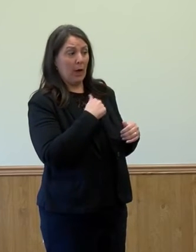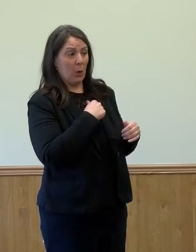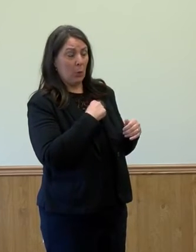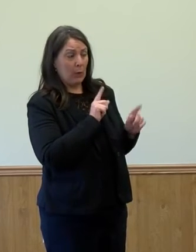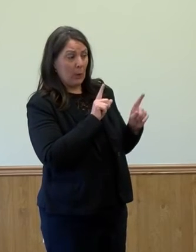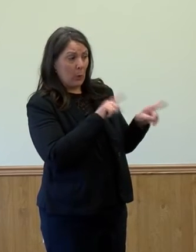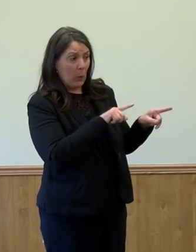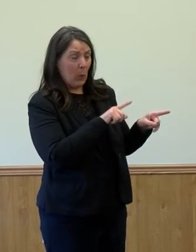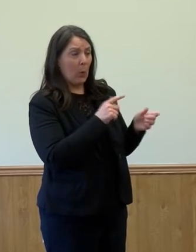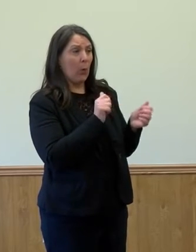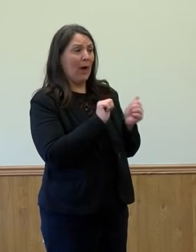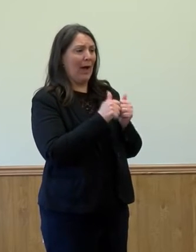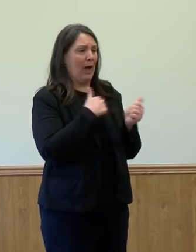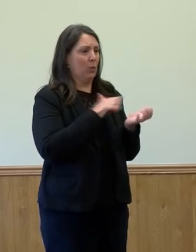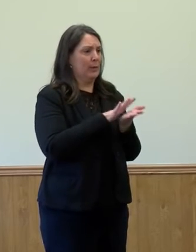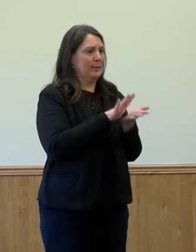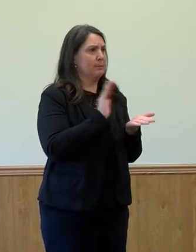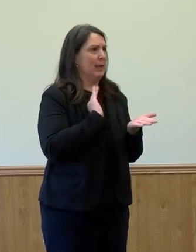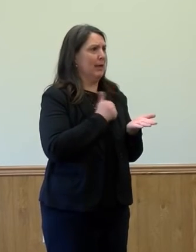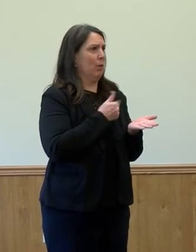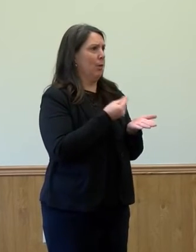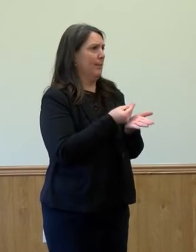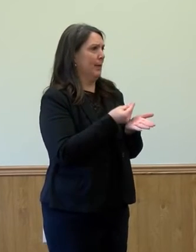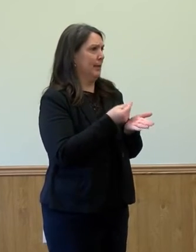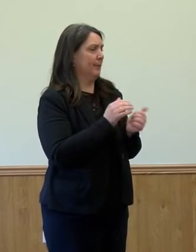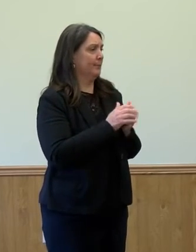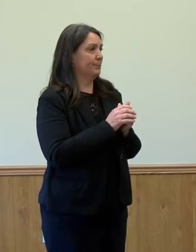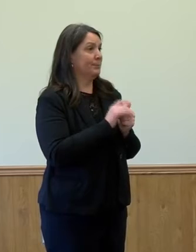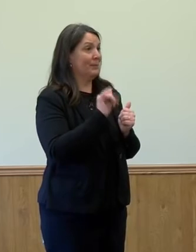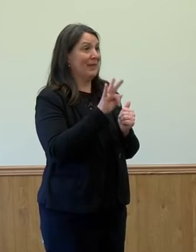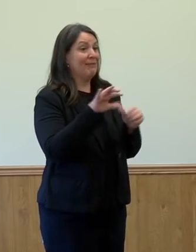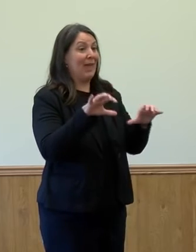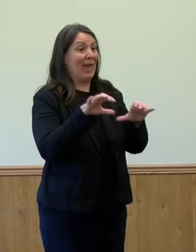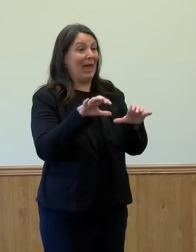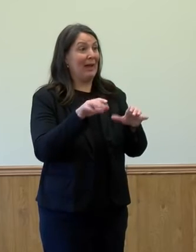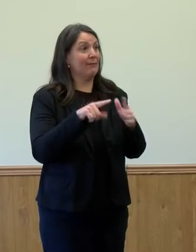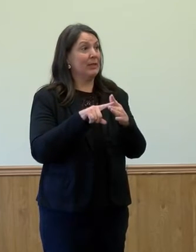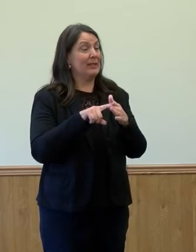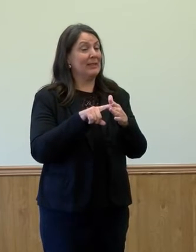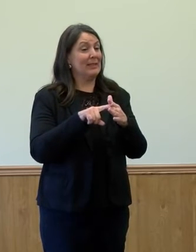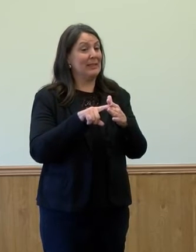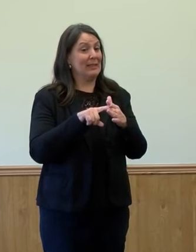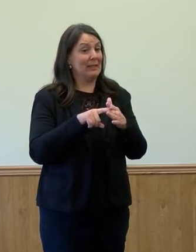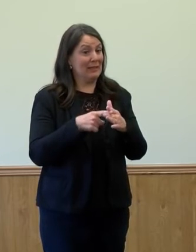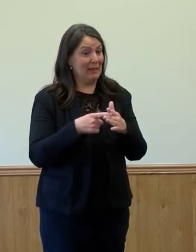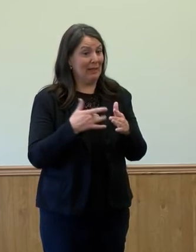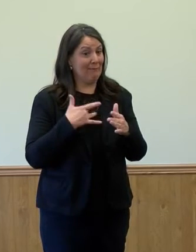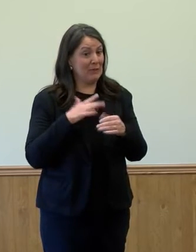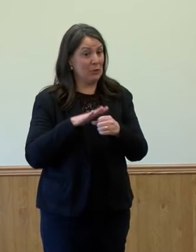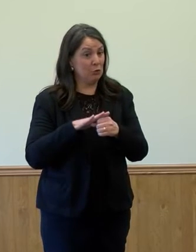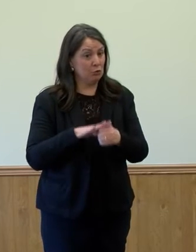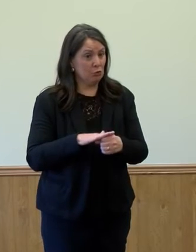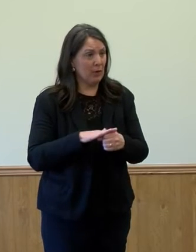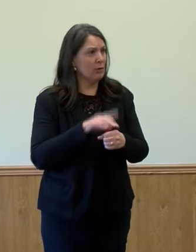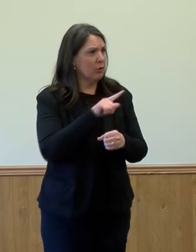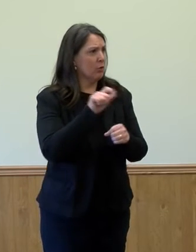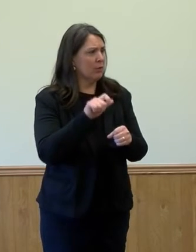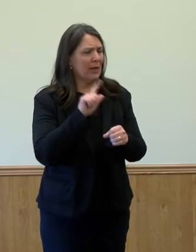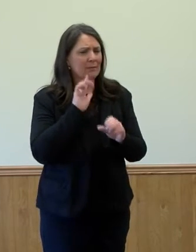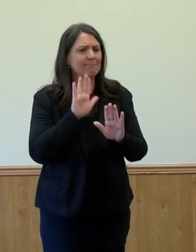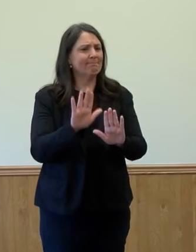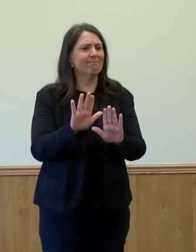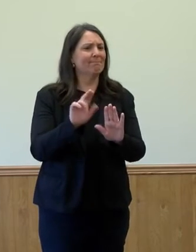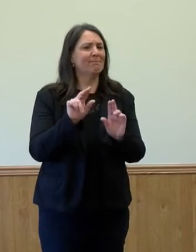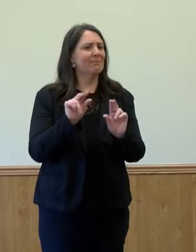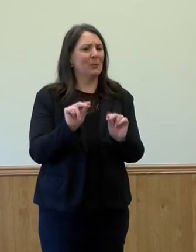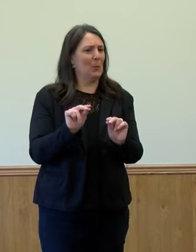money. If there are activities that cause triggers of stress, it's okay to say no. Difficult,